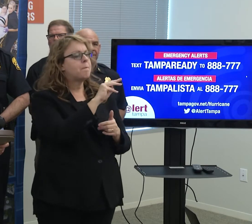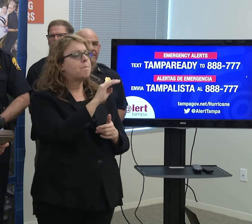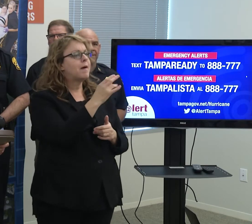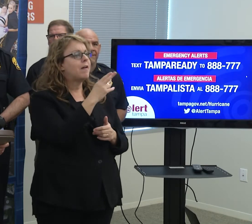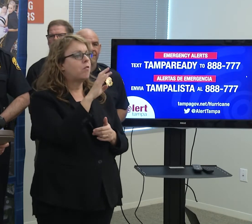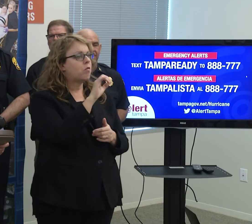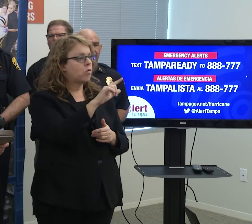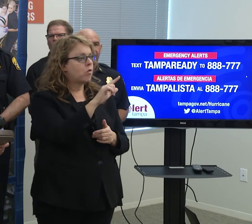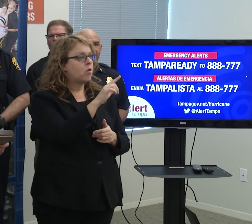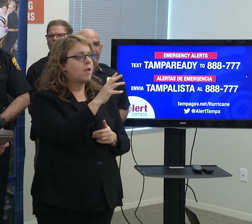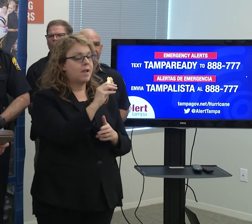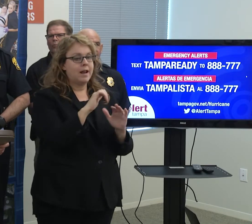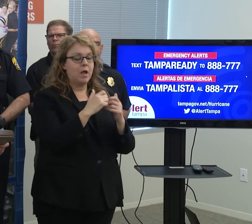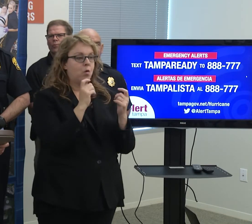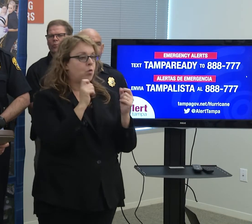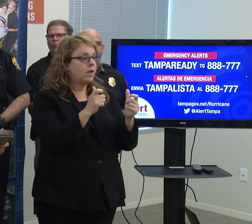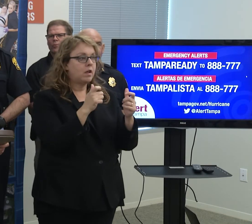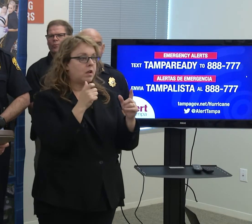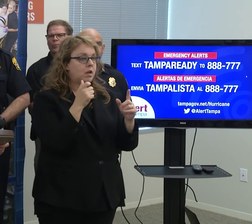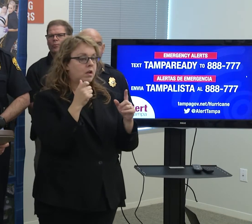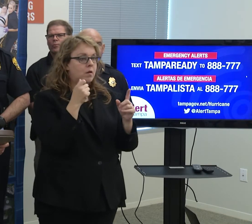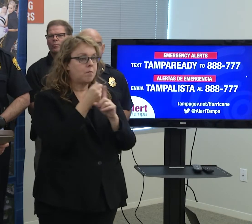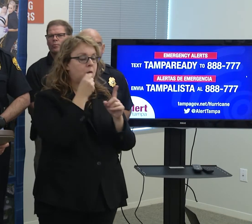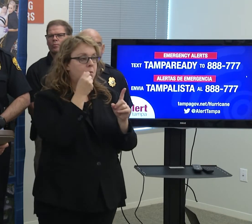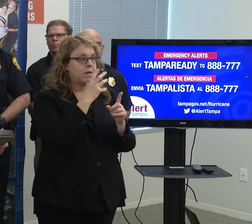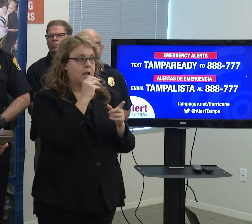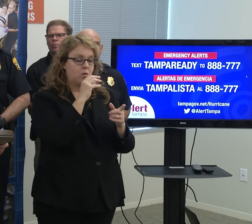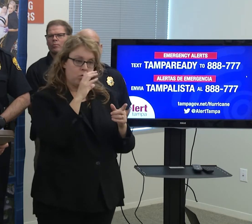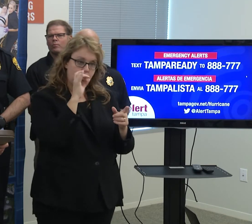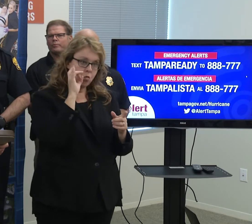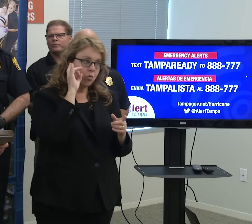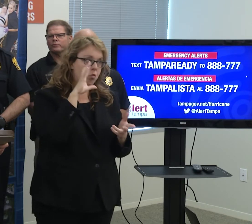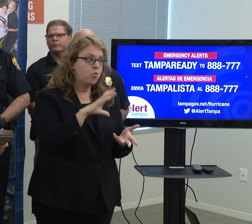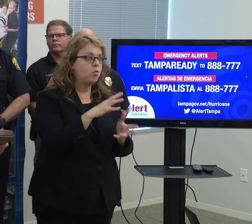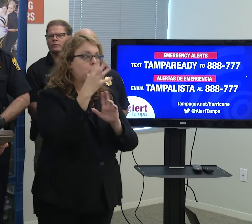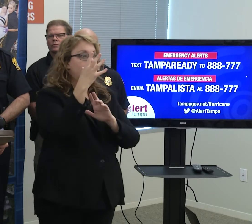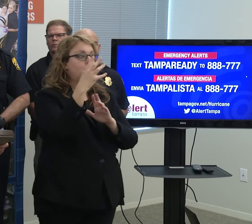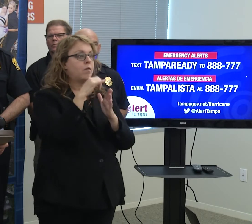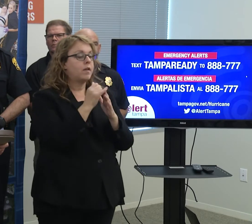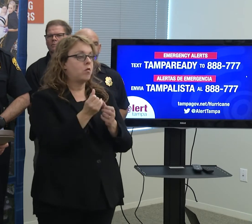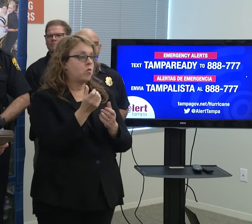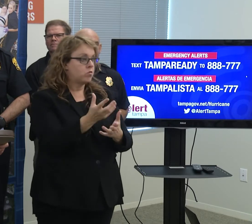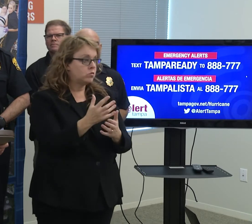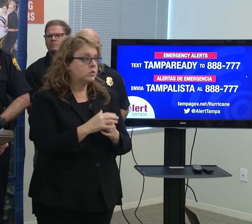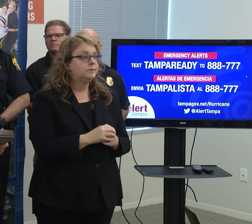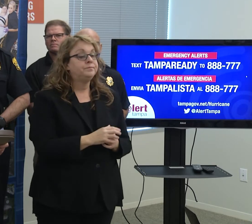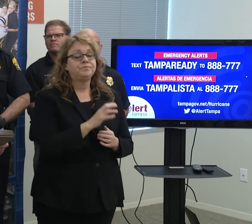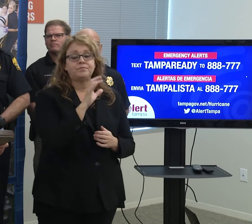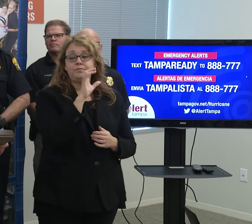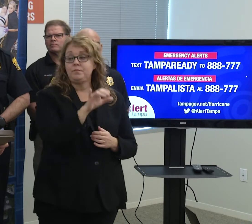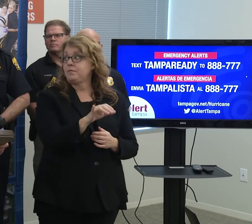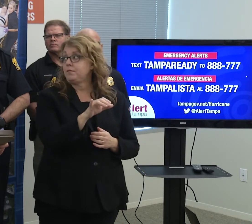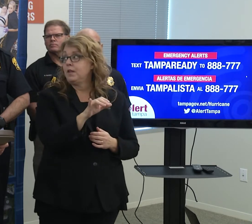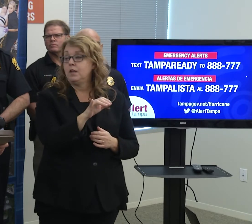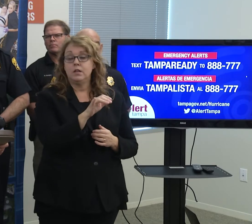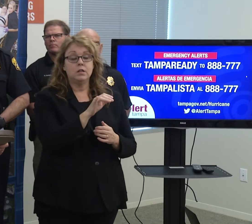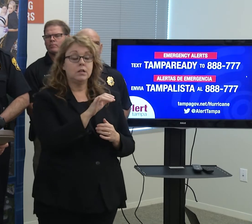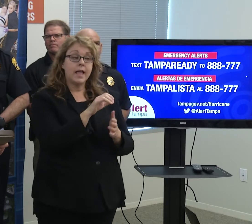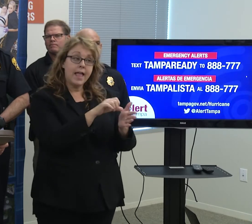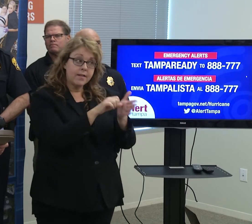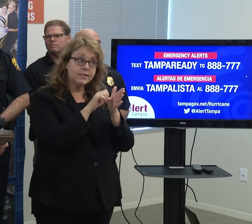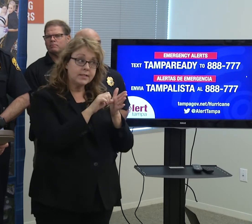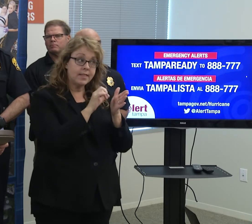Michael and how quickly that hit and the sheer devastation that it caused. And that just